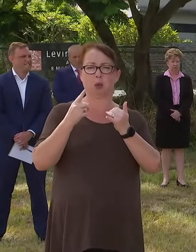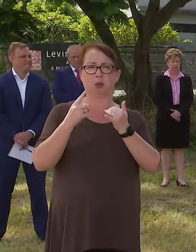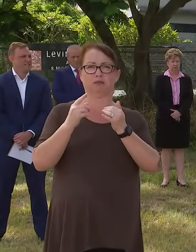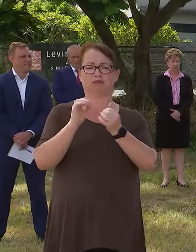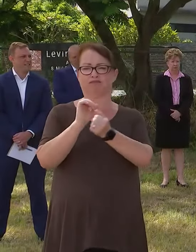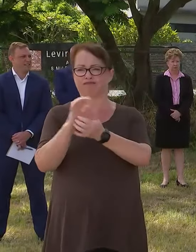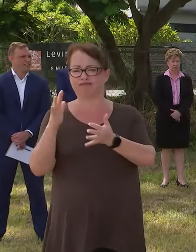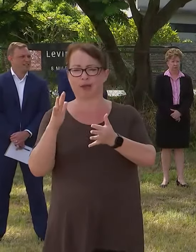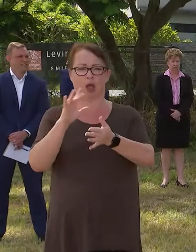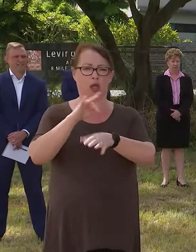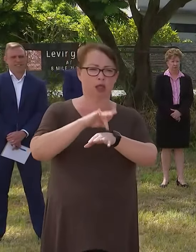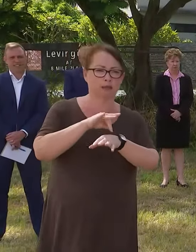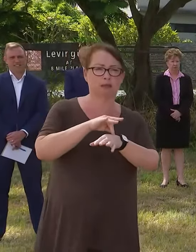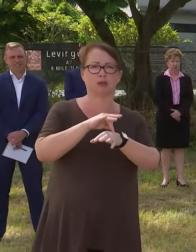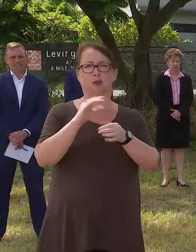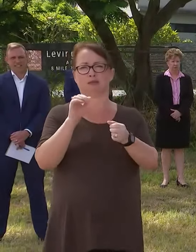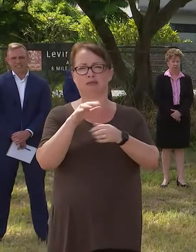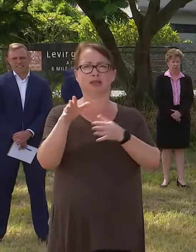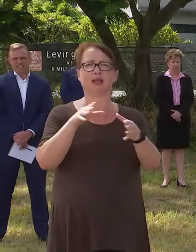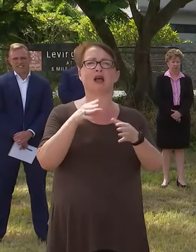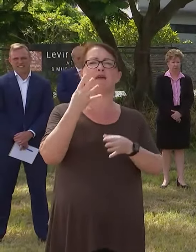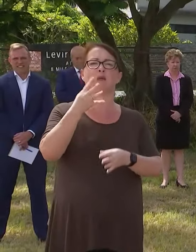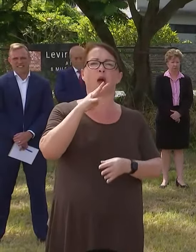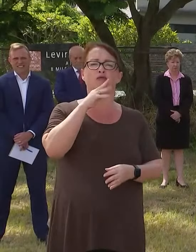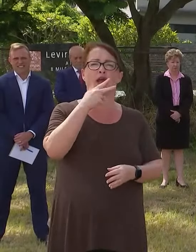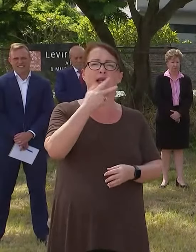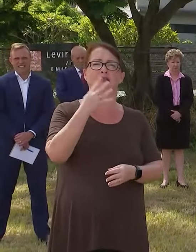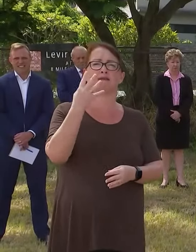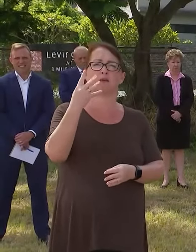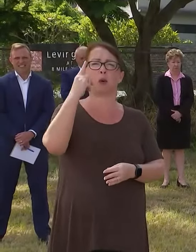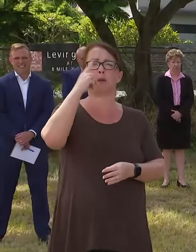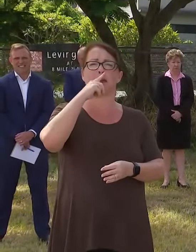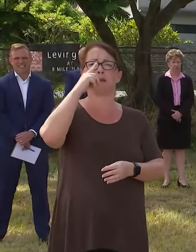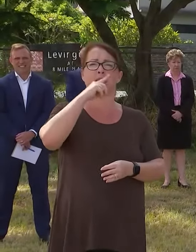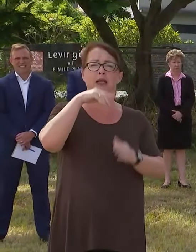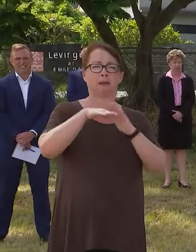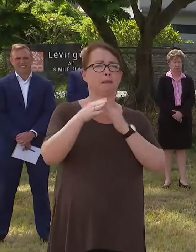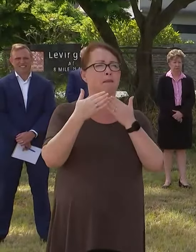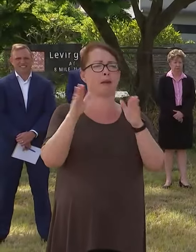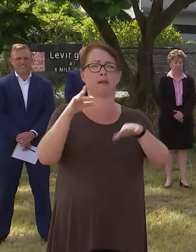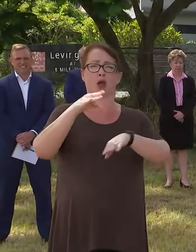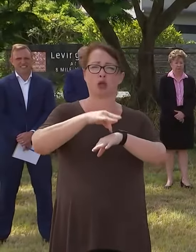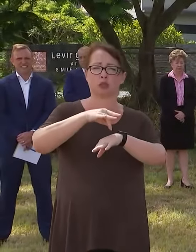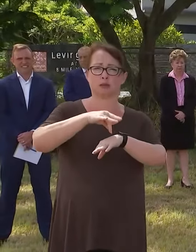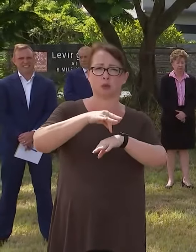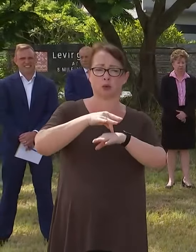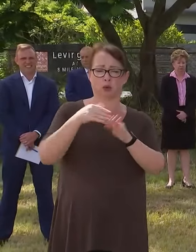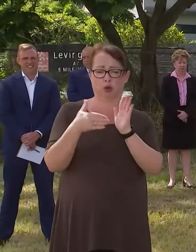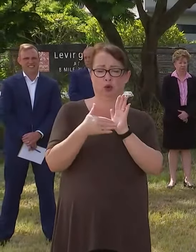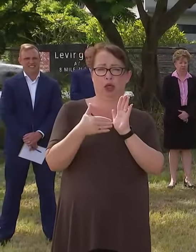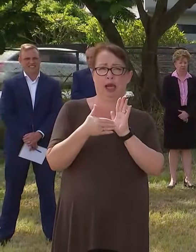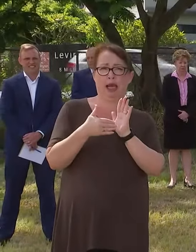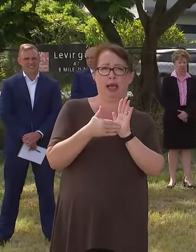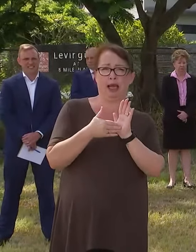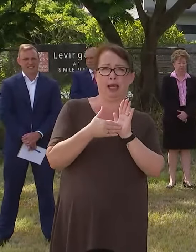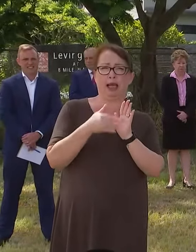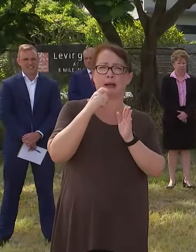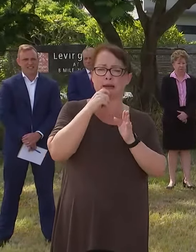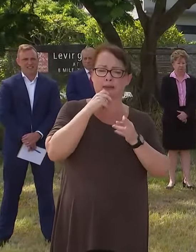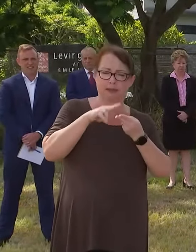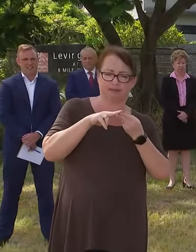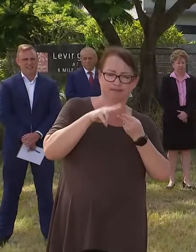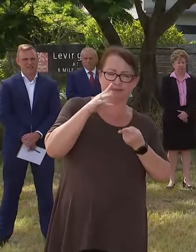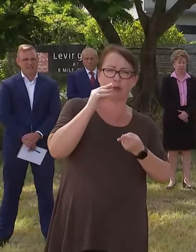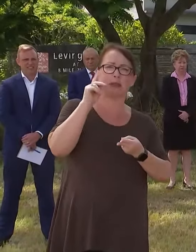flattening of cases. So we have 484 people in public hospitals today, which is slightly up from